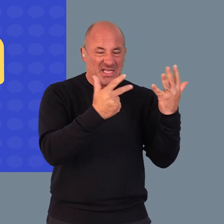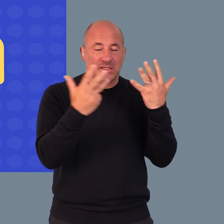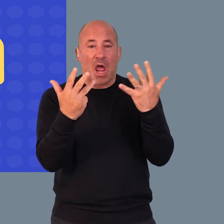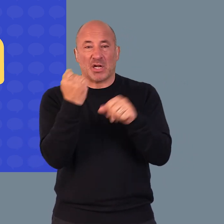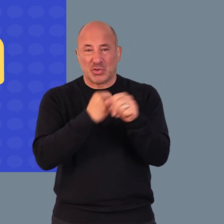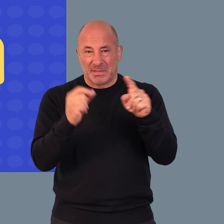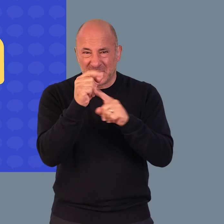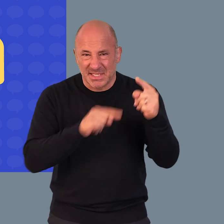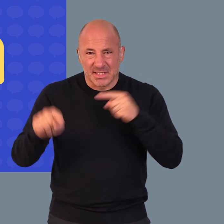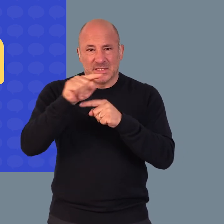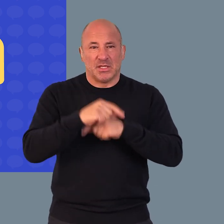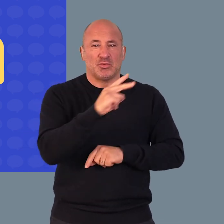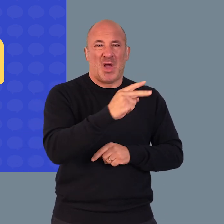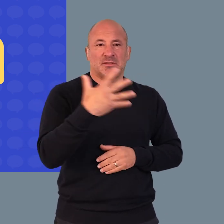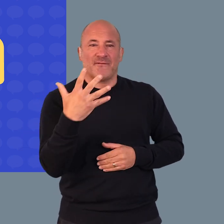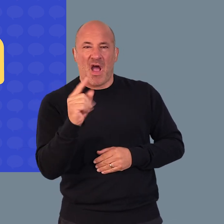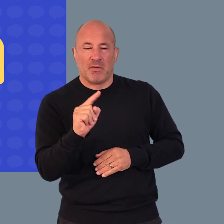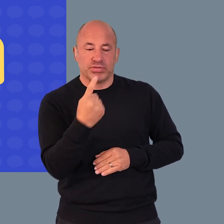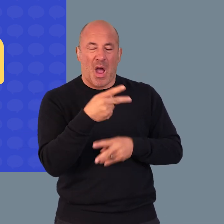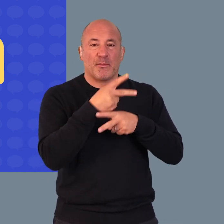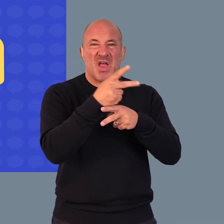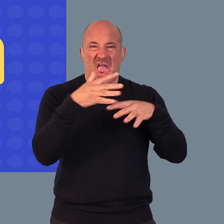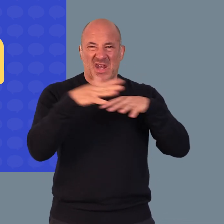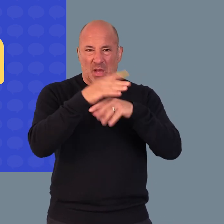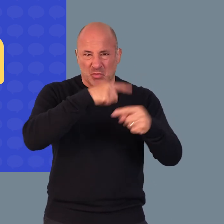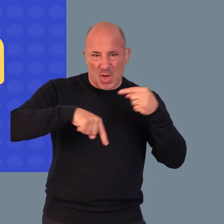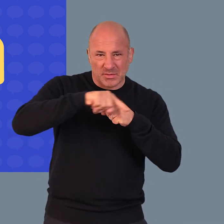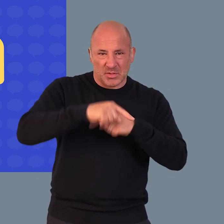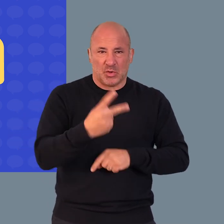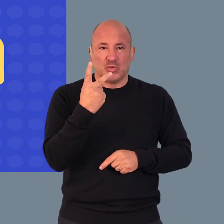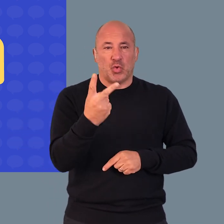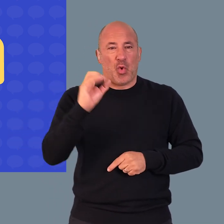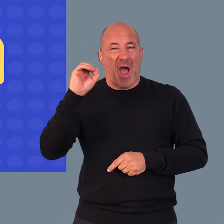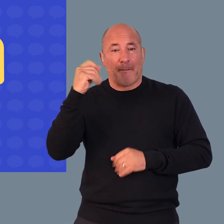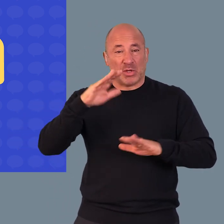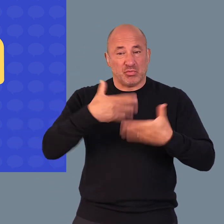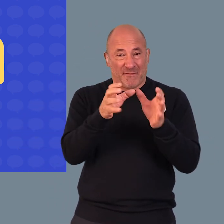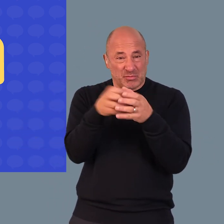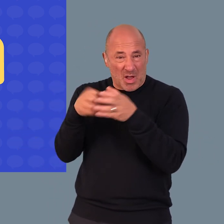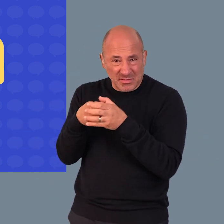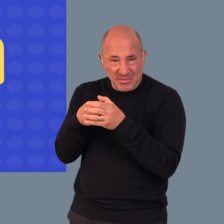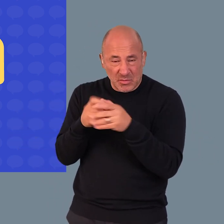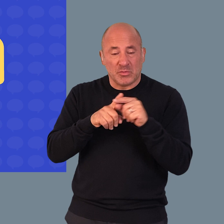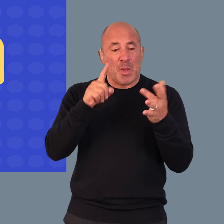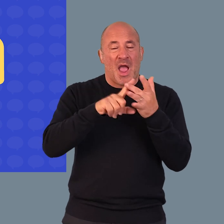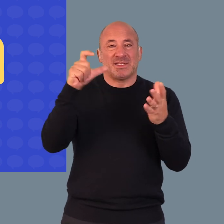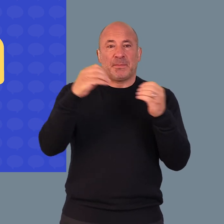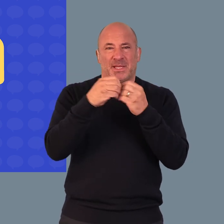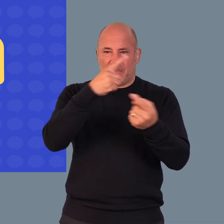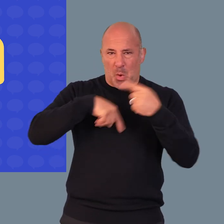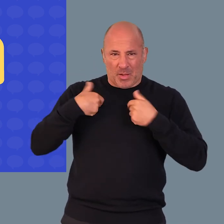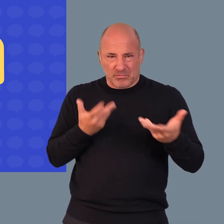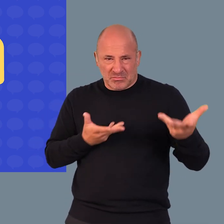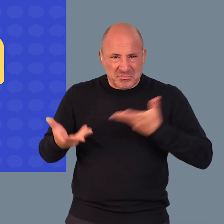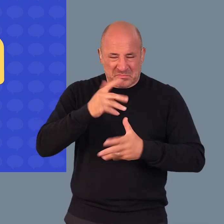healthcare providers, 89 doctors' surgeries, 25 primary care networks, 2 ambulance service